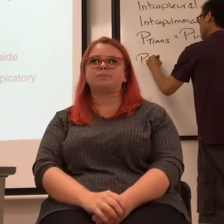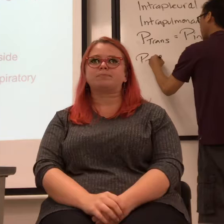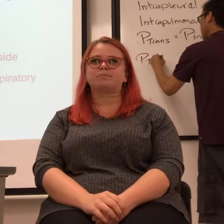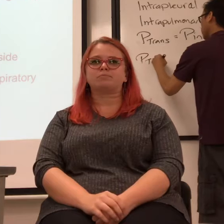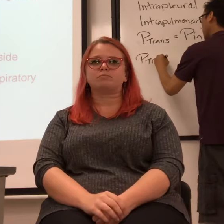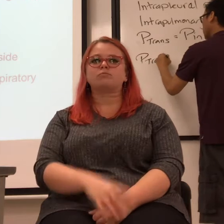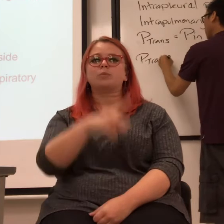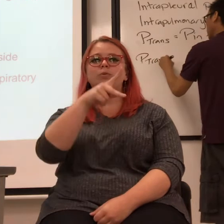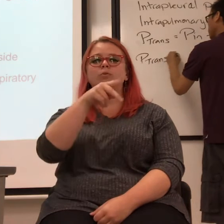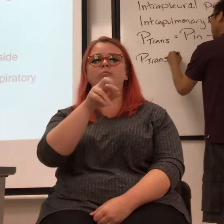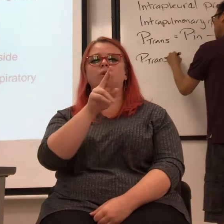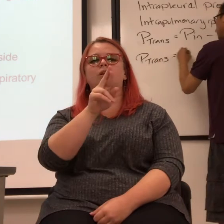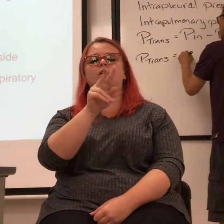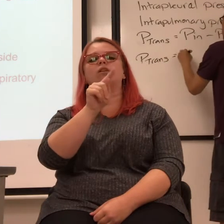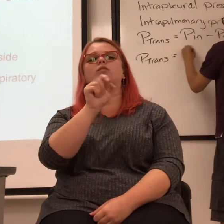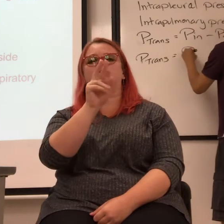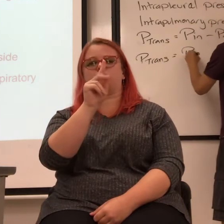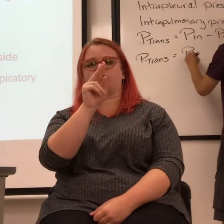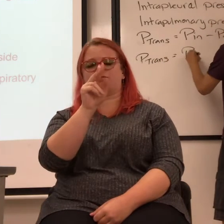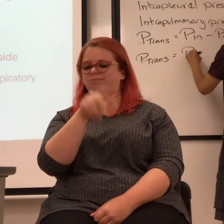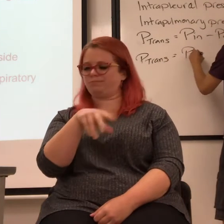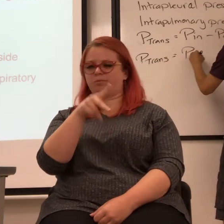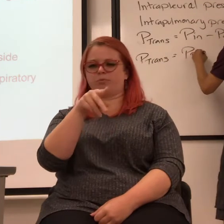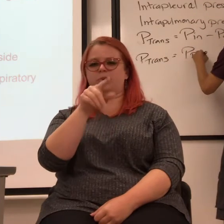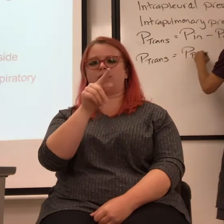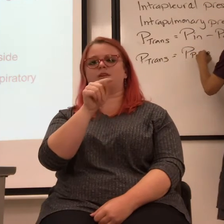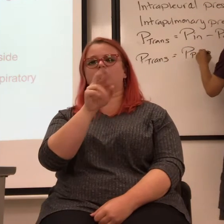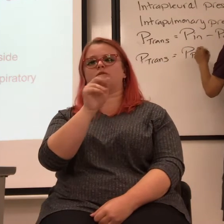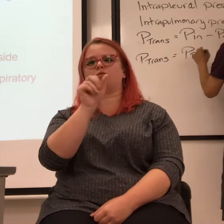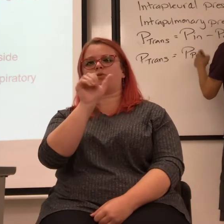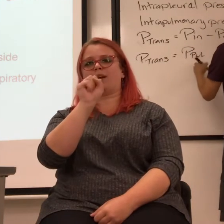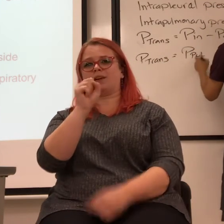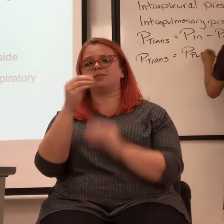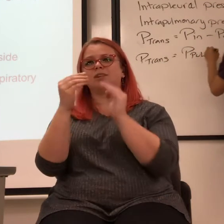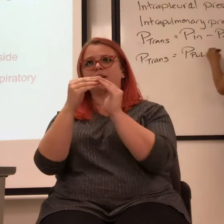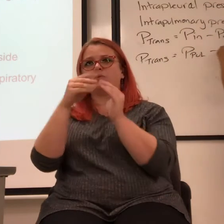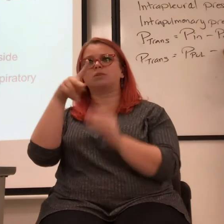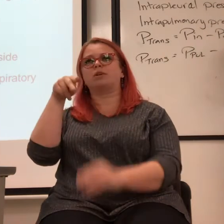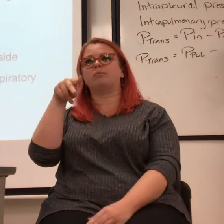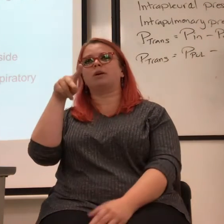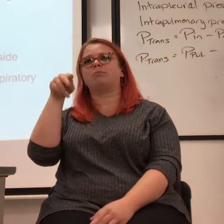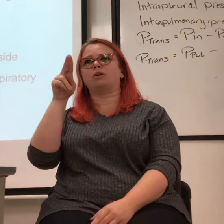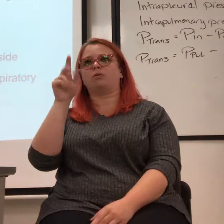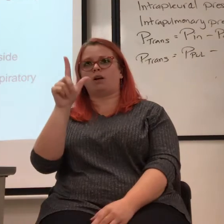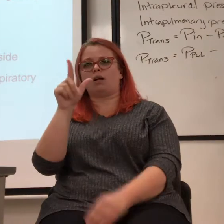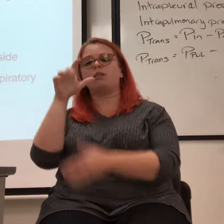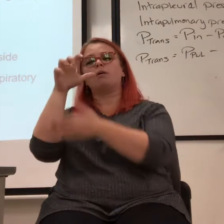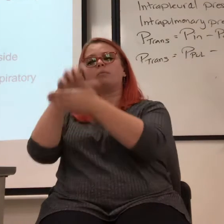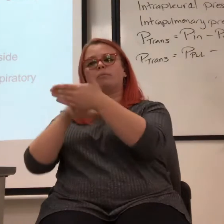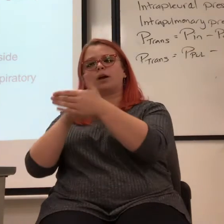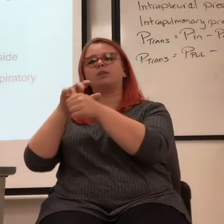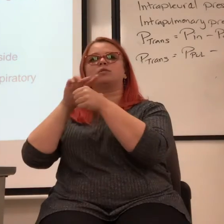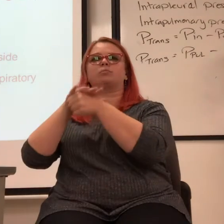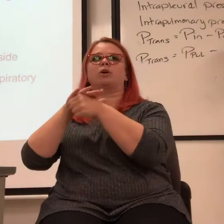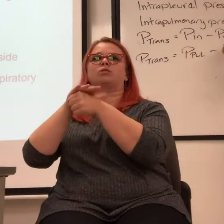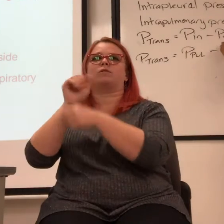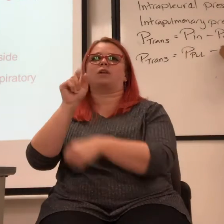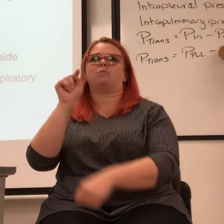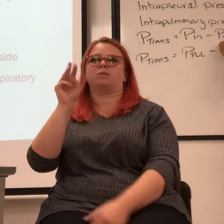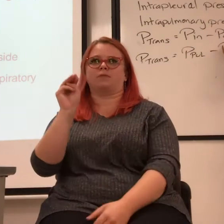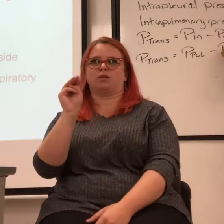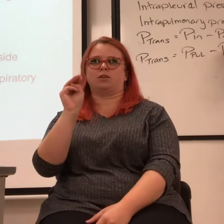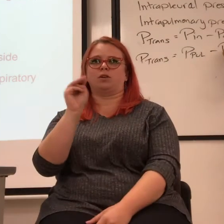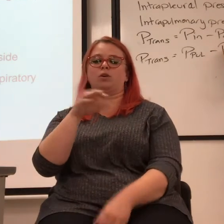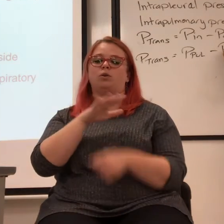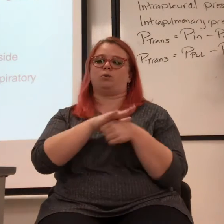So P trans, transmural pressure, equals P, PUL, intrapulmonary pressure, minus pressure of the atmosphere, pressure